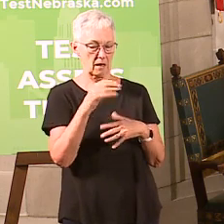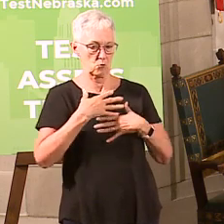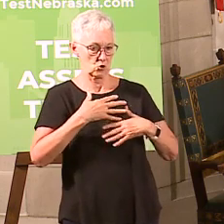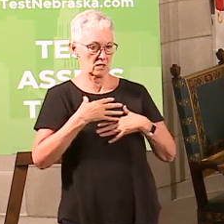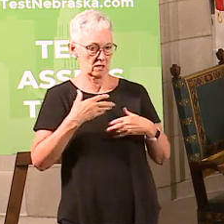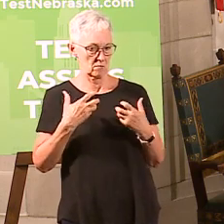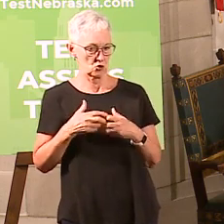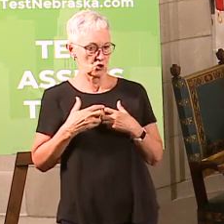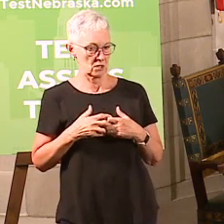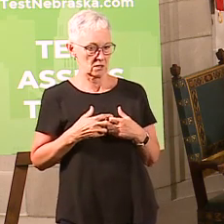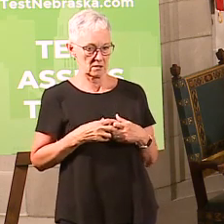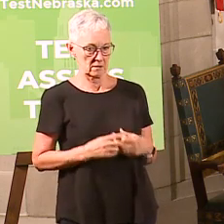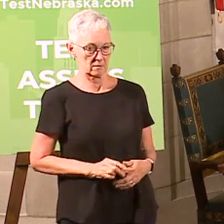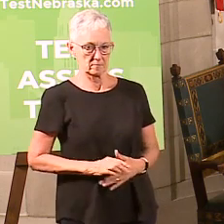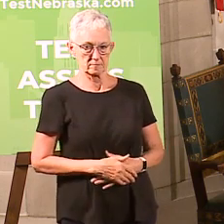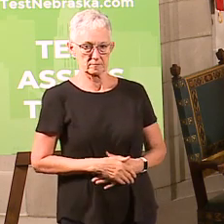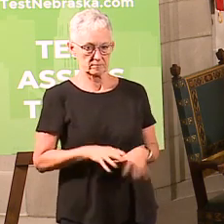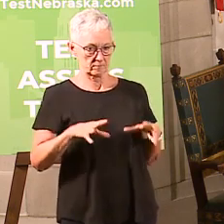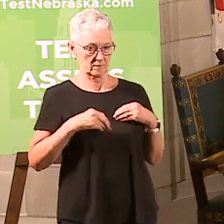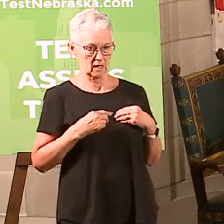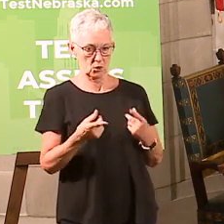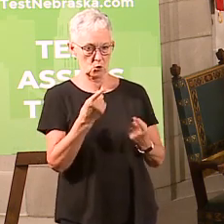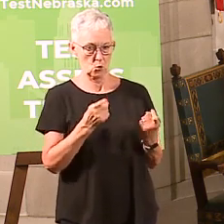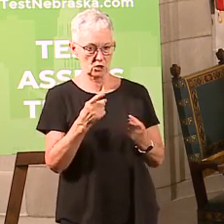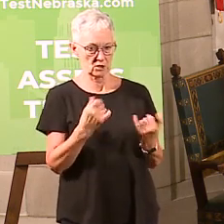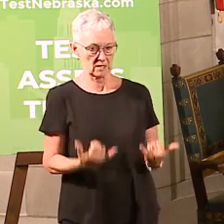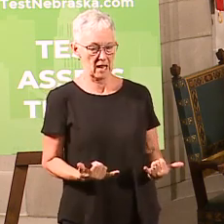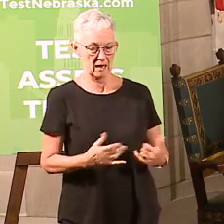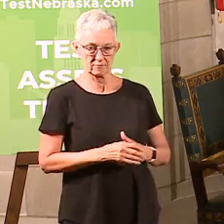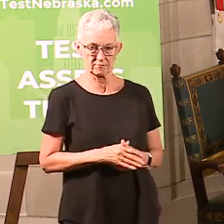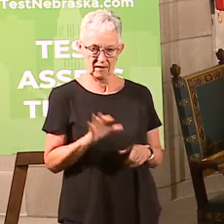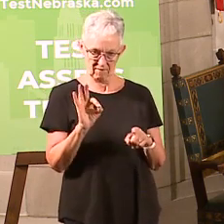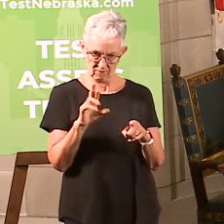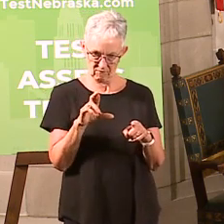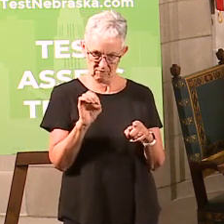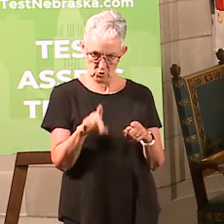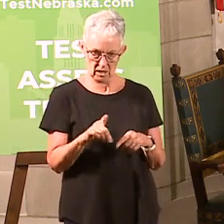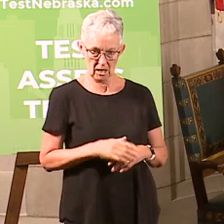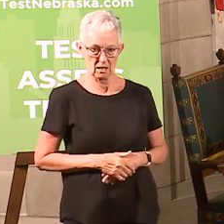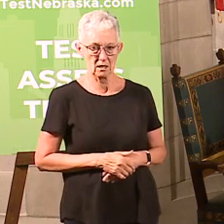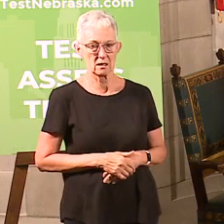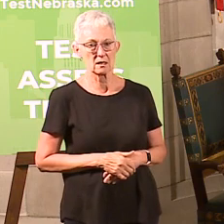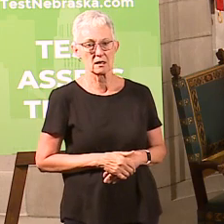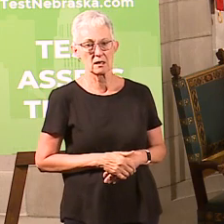room? Fred, I see you pulled down your mask, so you're ready to ask a question.